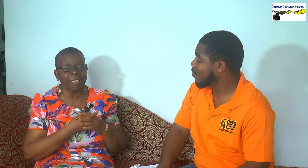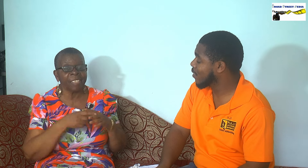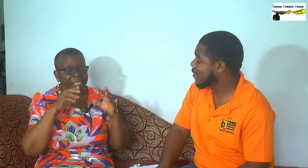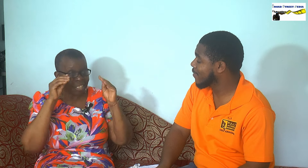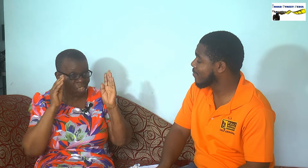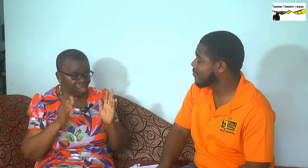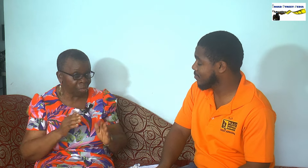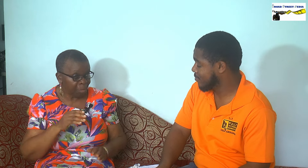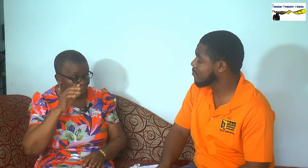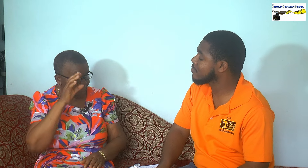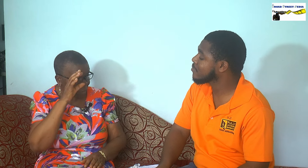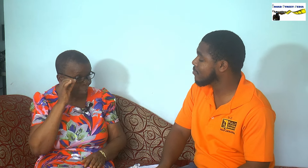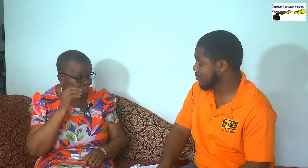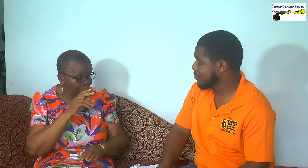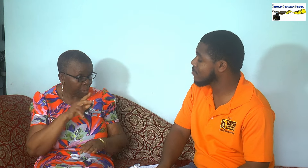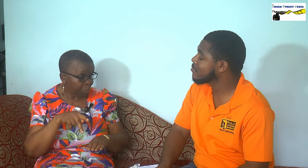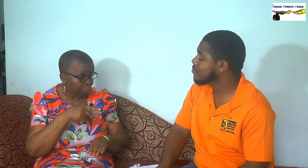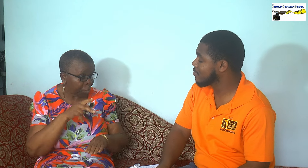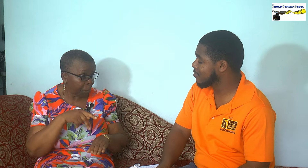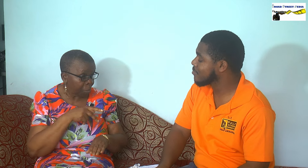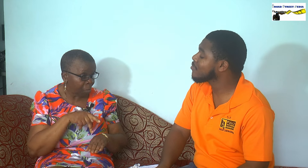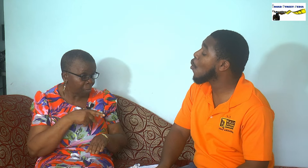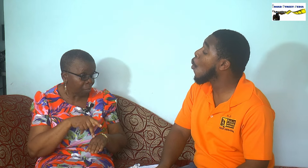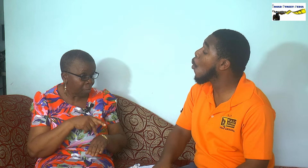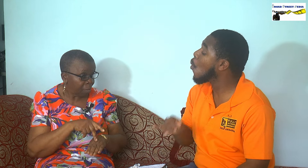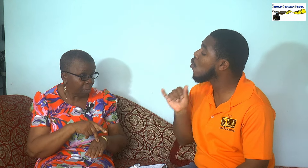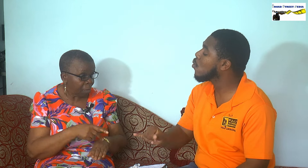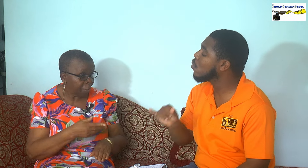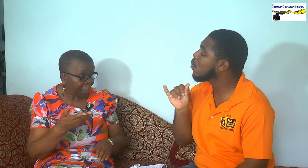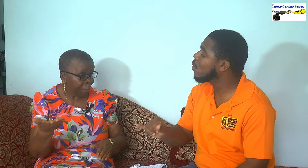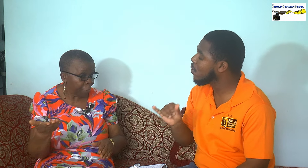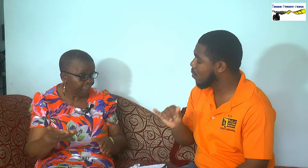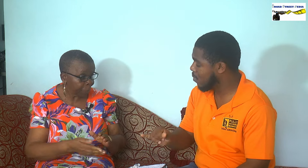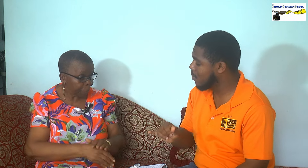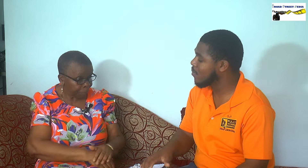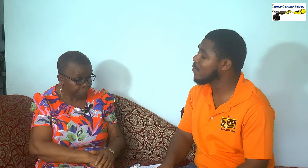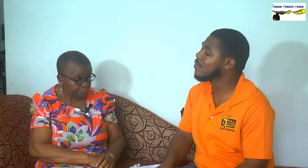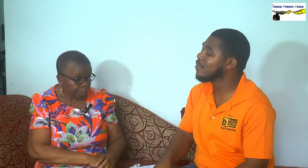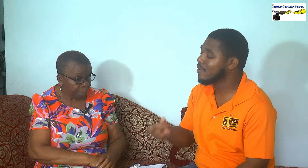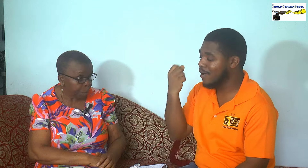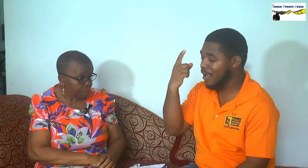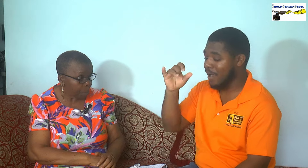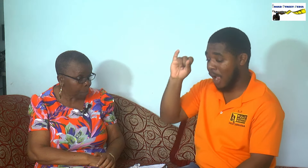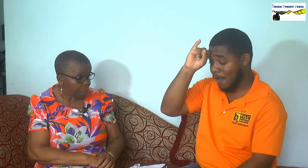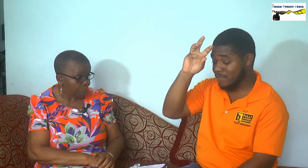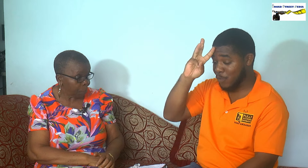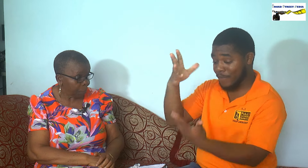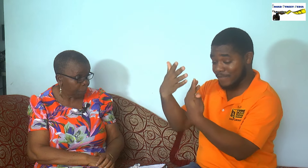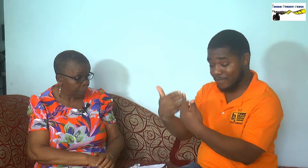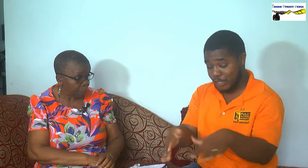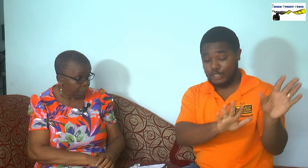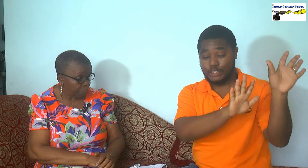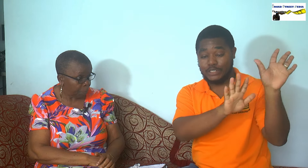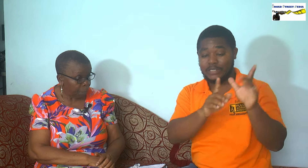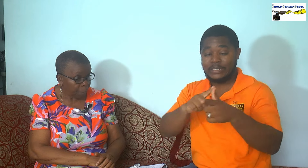started teaching, Miss Franklin was the principal there. Okay. Understood. So Irving Wilson